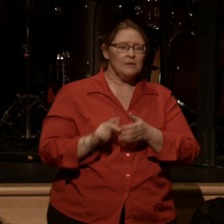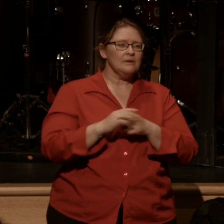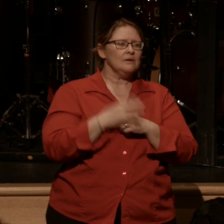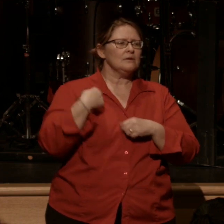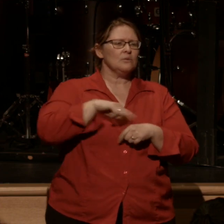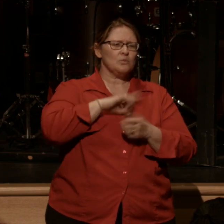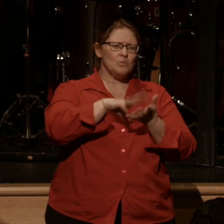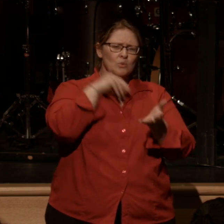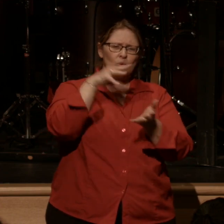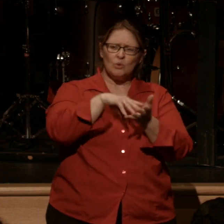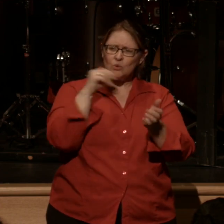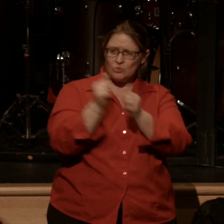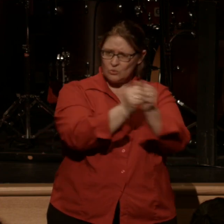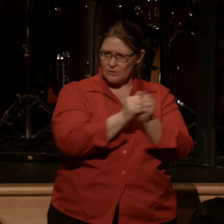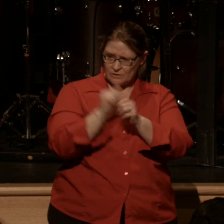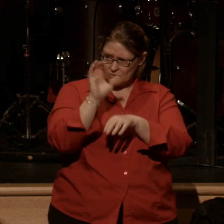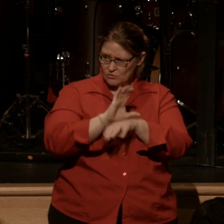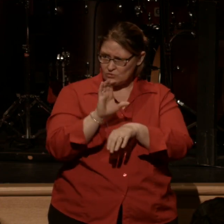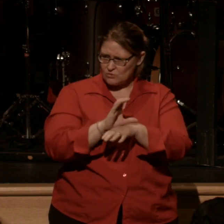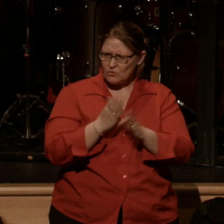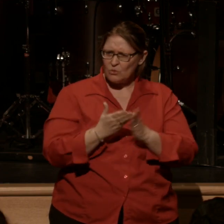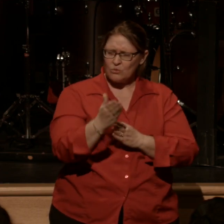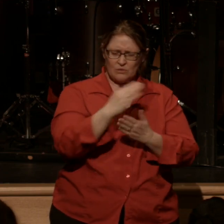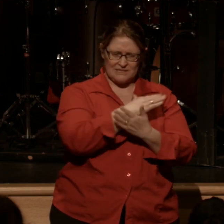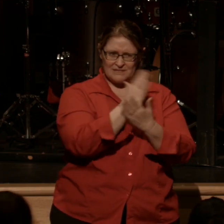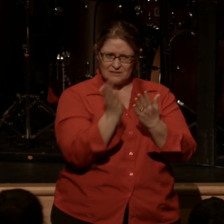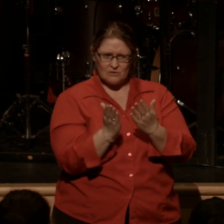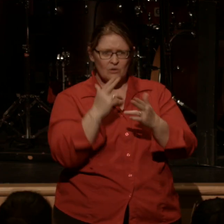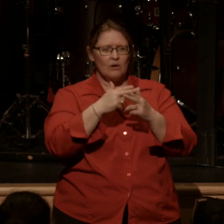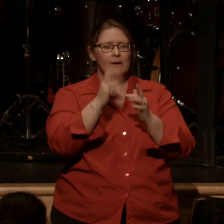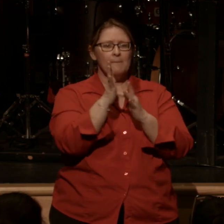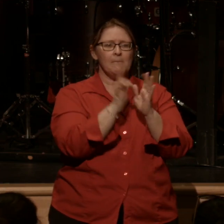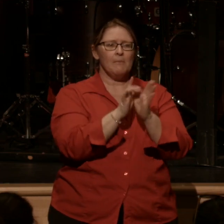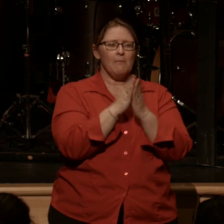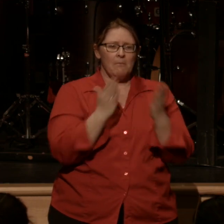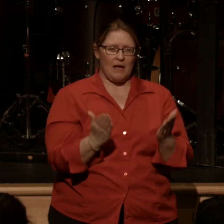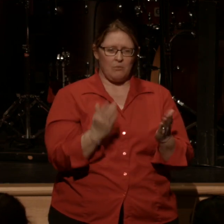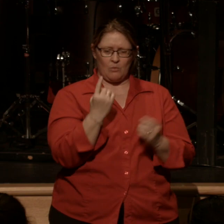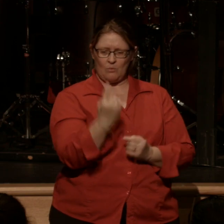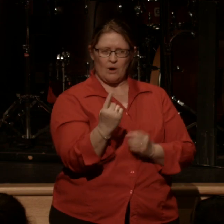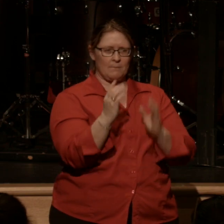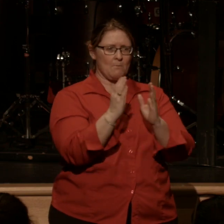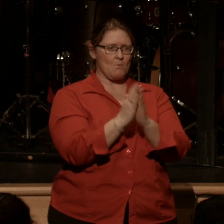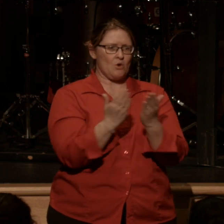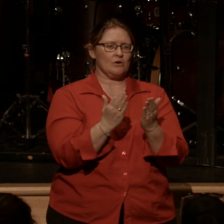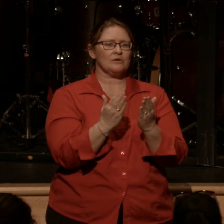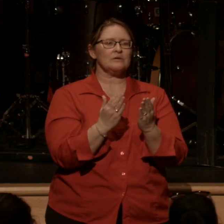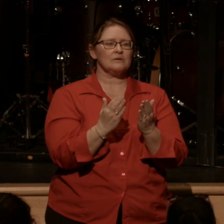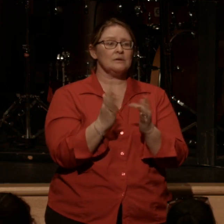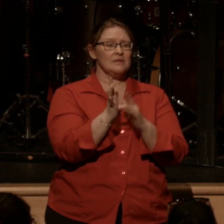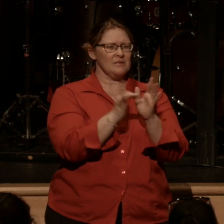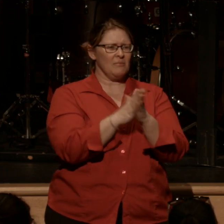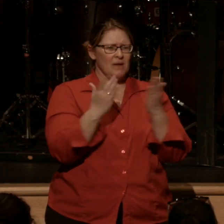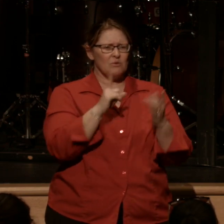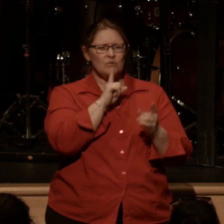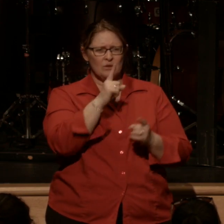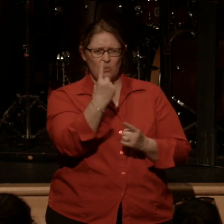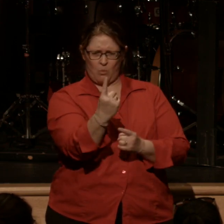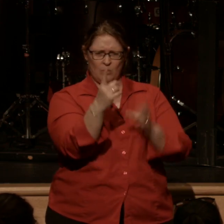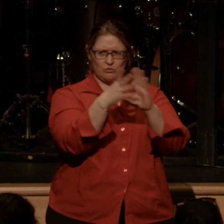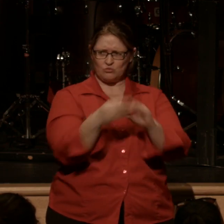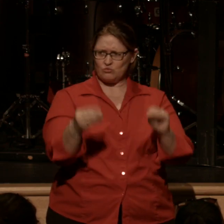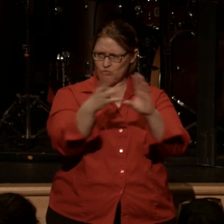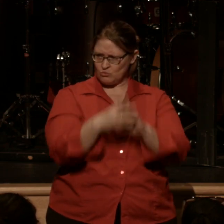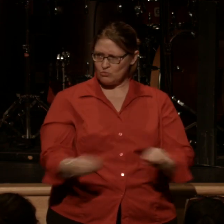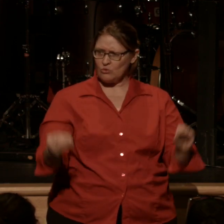have been learning together as a church through a series called The Bible as One Book. The Bible is really one